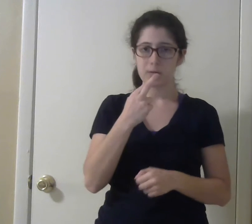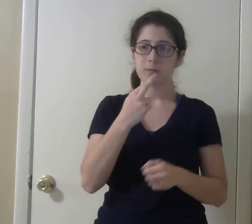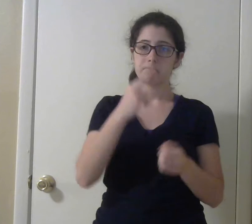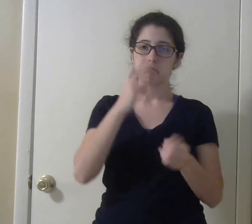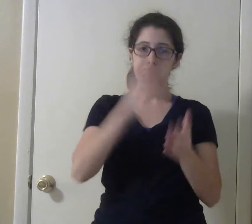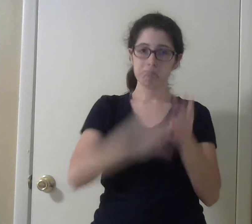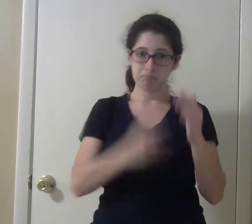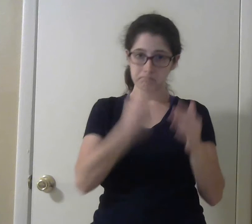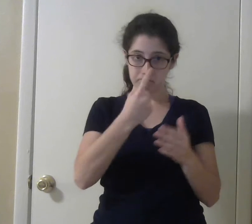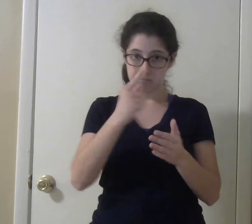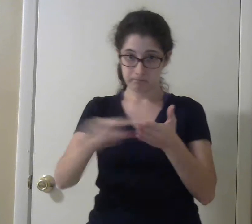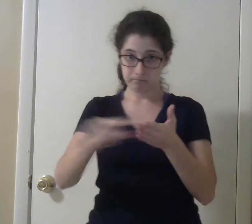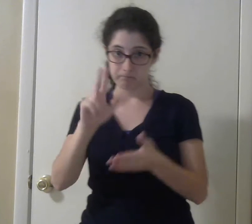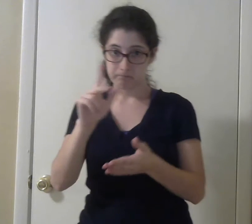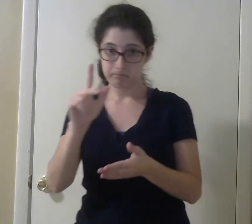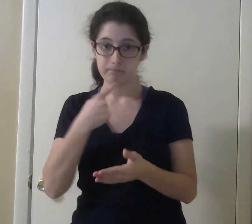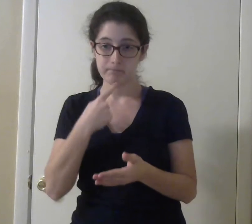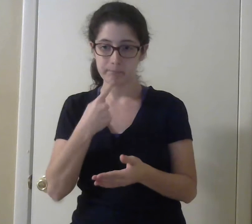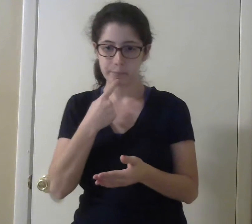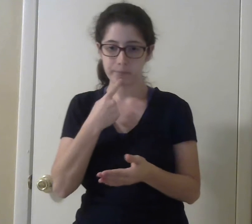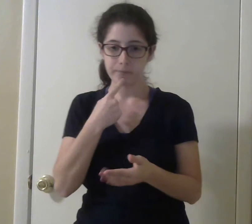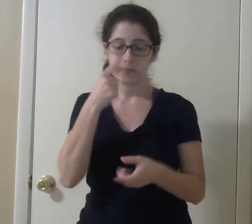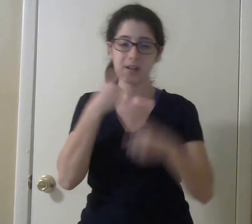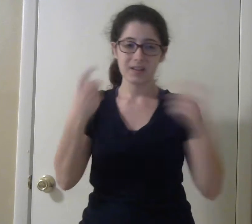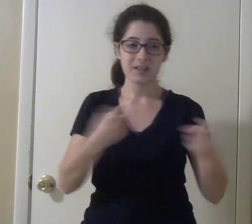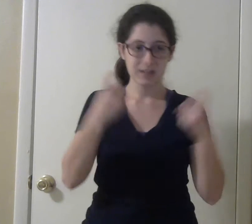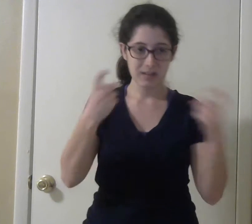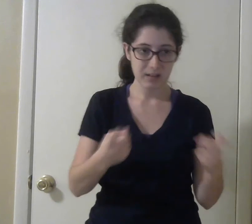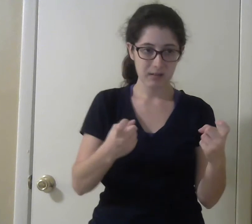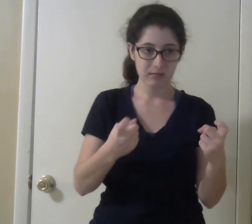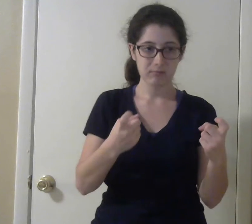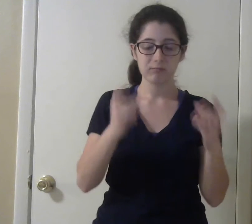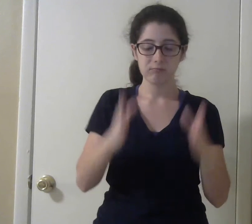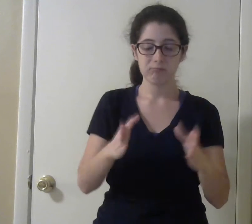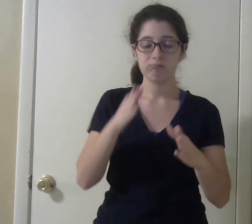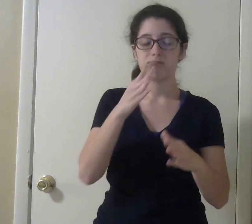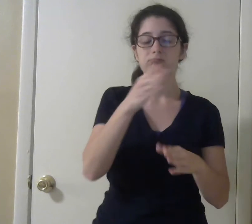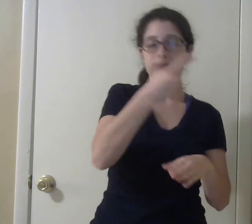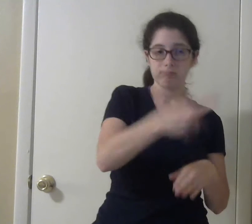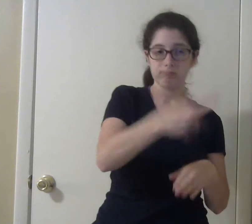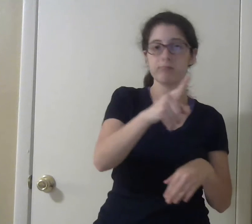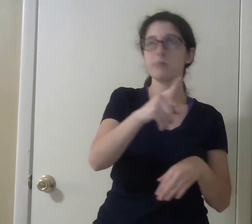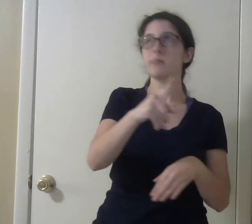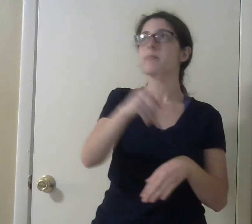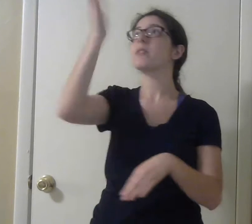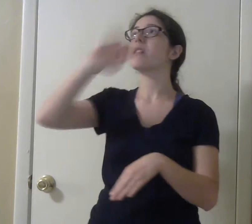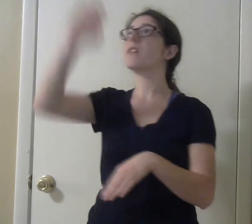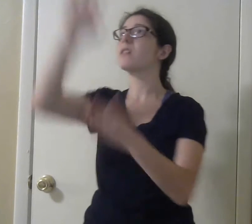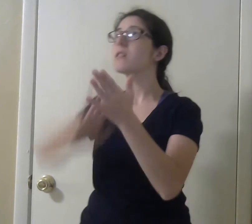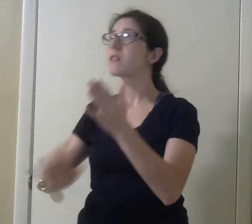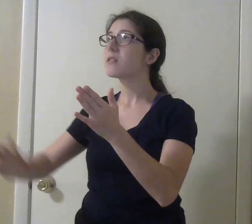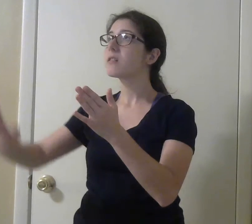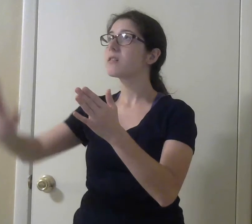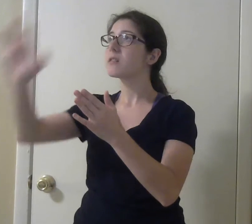that sinners exchanged the glory of the immortal God for images. When they exchanged, they lacked it. In other